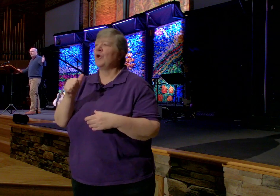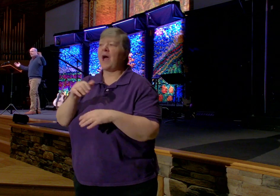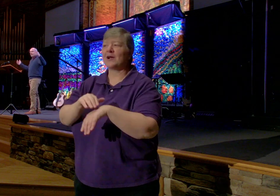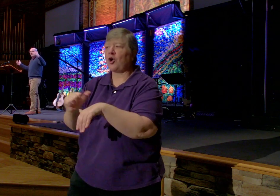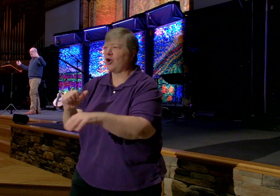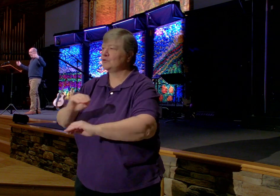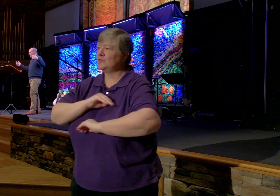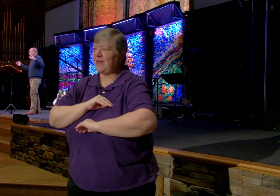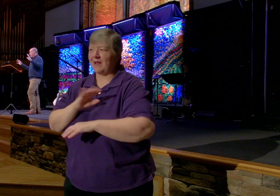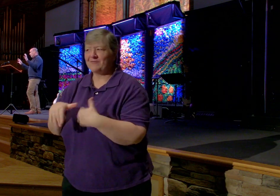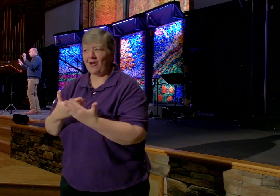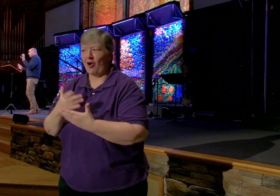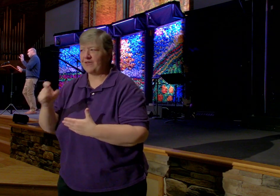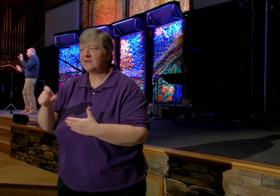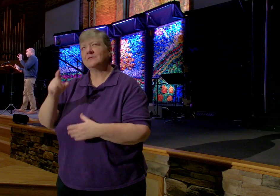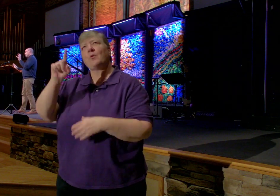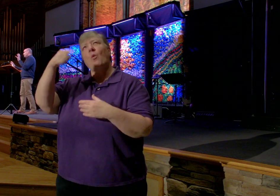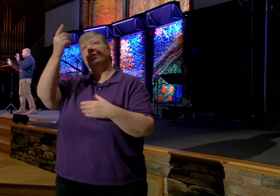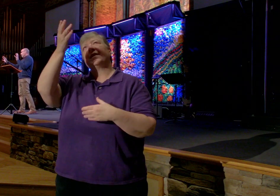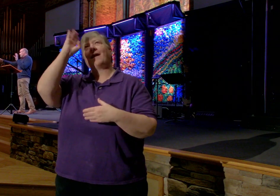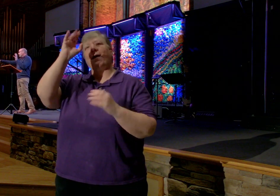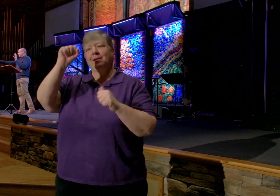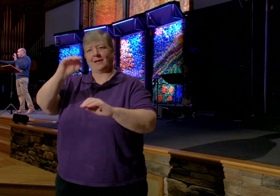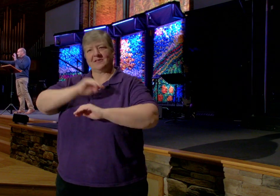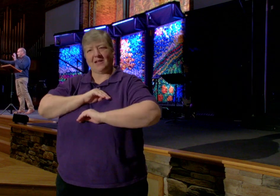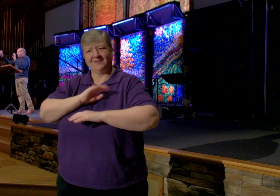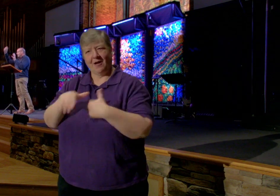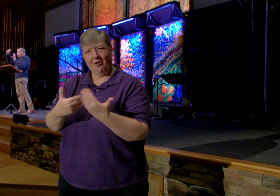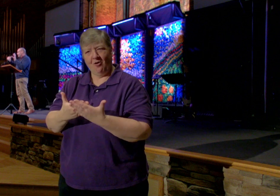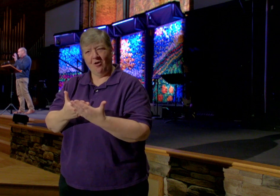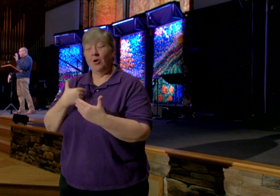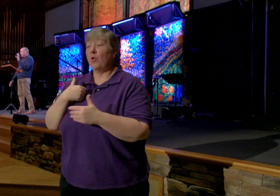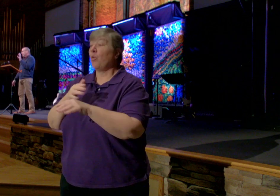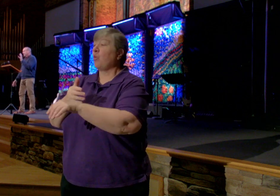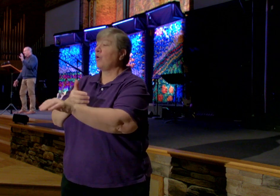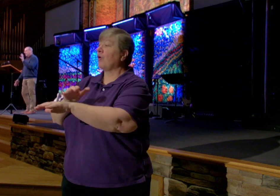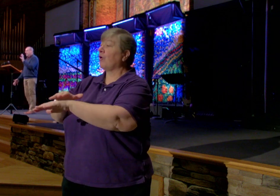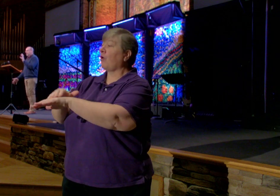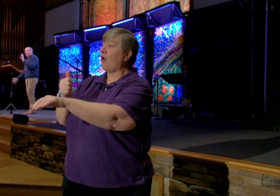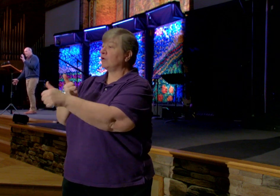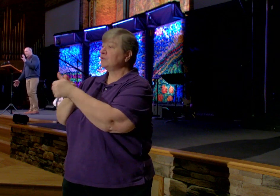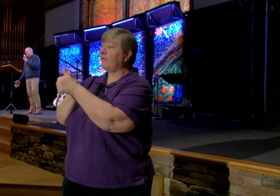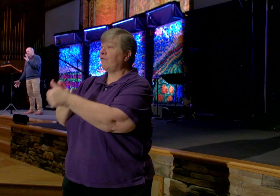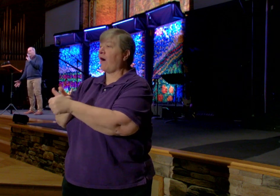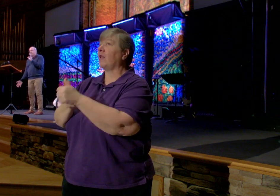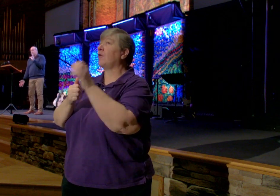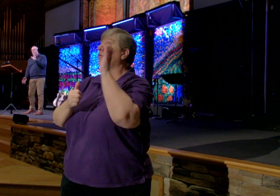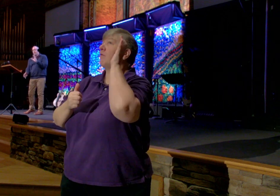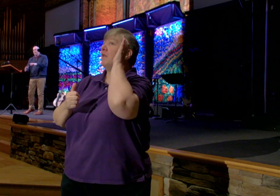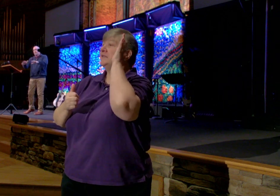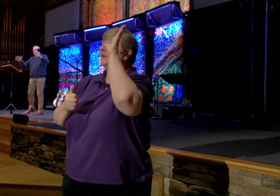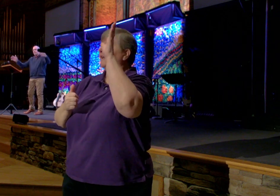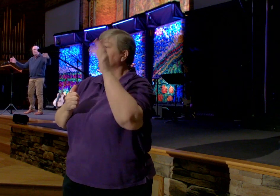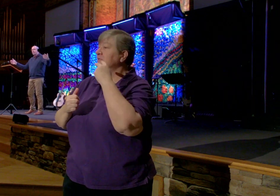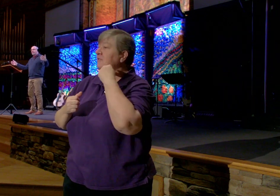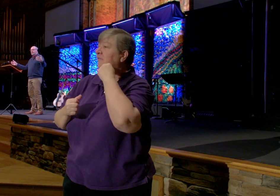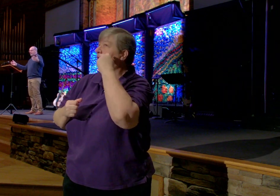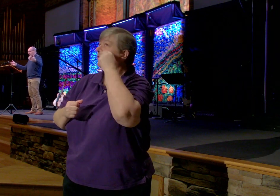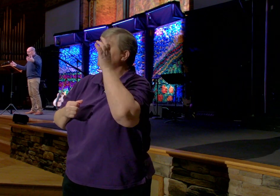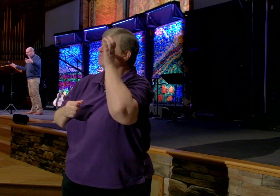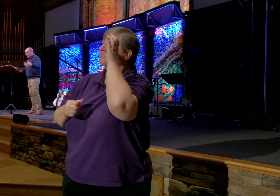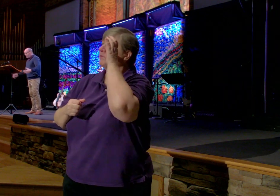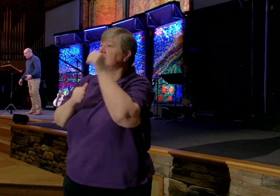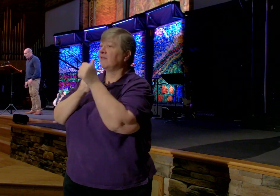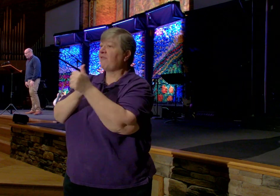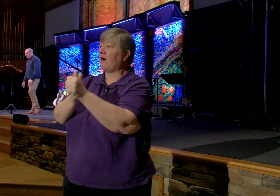to meet every need. Only God can do that. We're called, though, to follow God and to listen to his voice and follow his